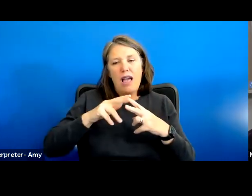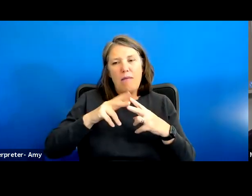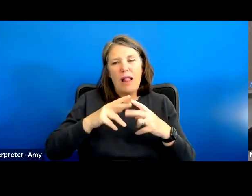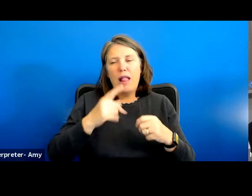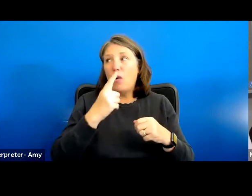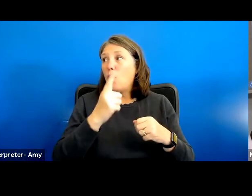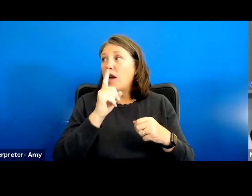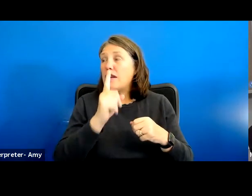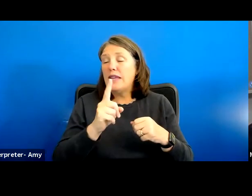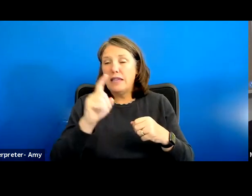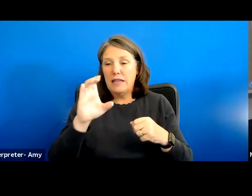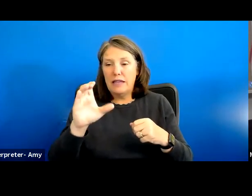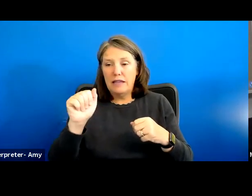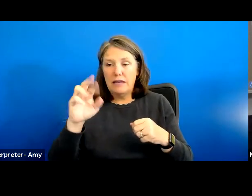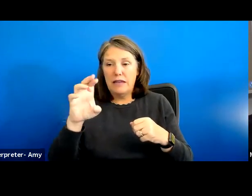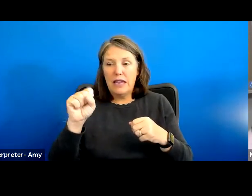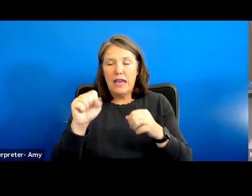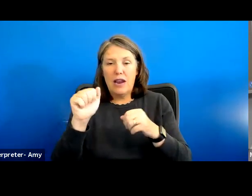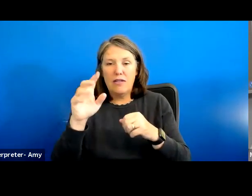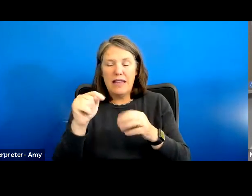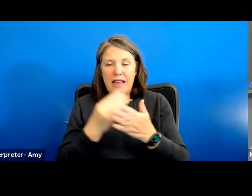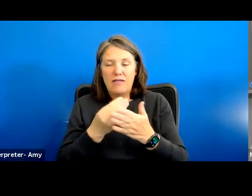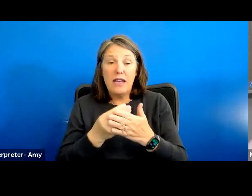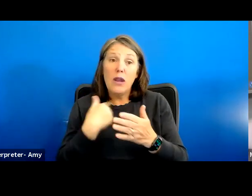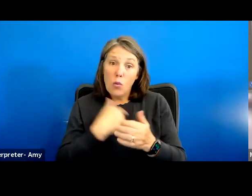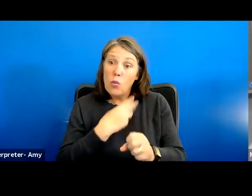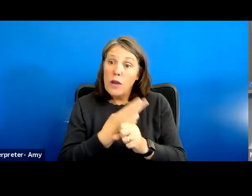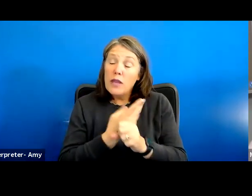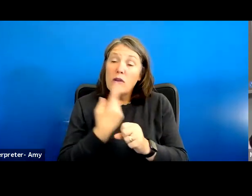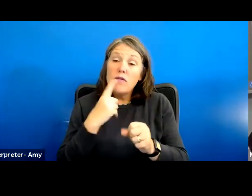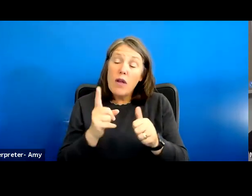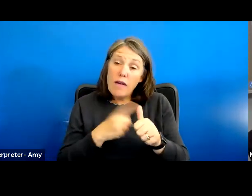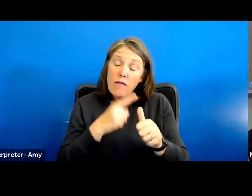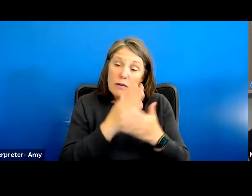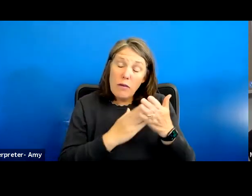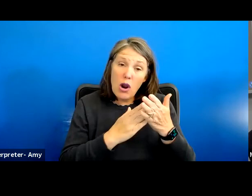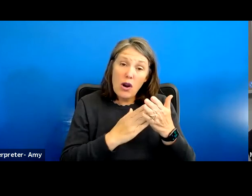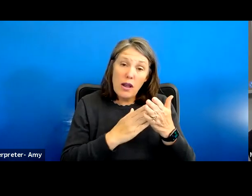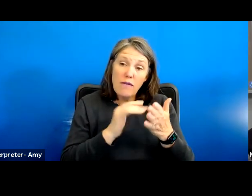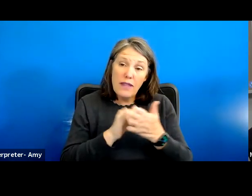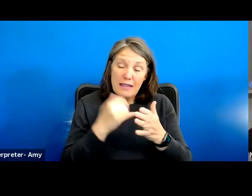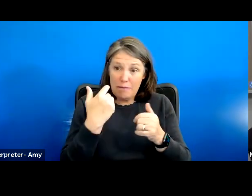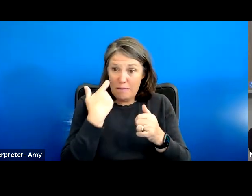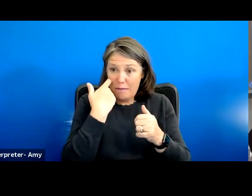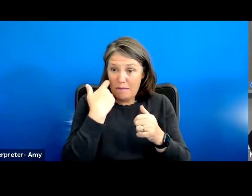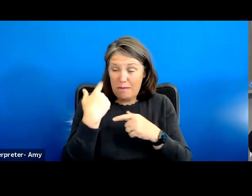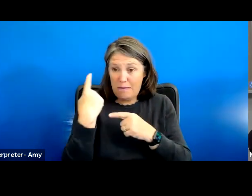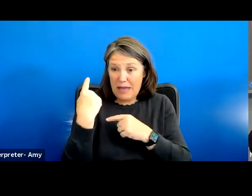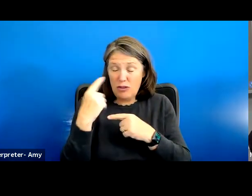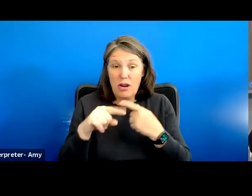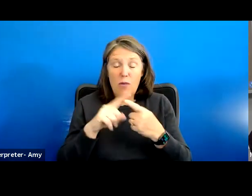One is CARES Act funding. This is funding that we used for the first part of this past year when we were getting